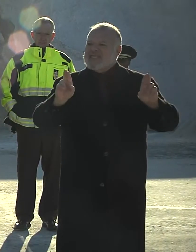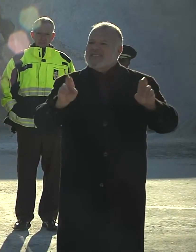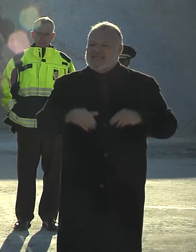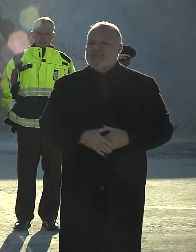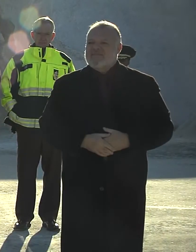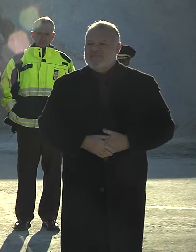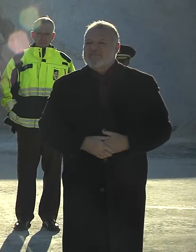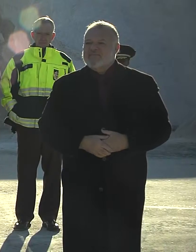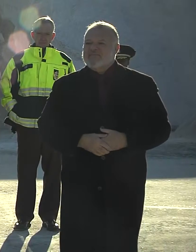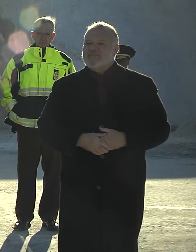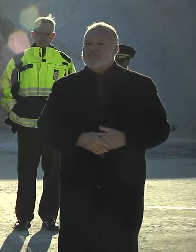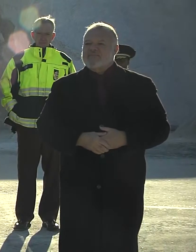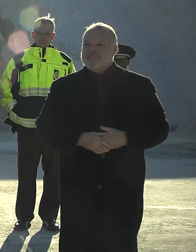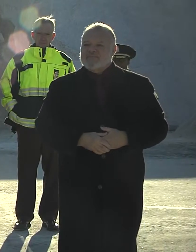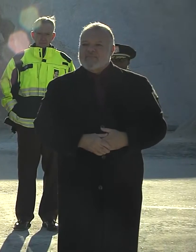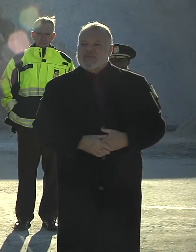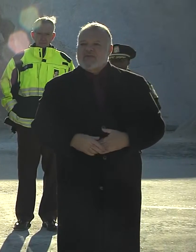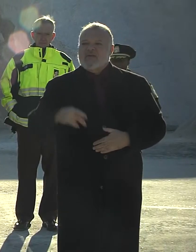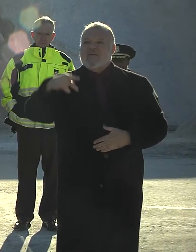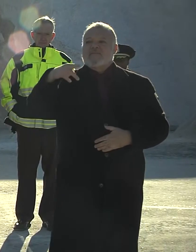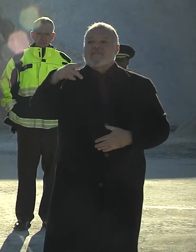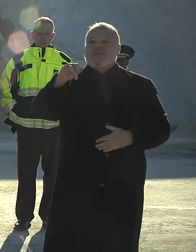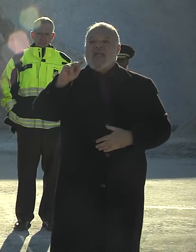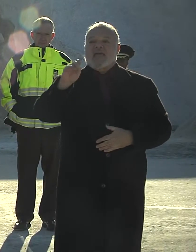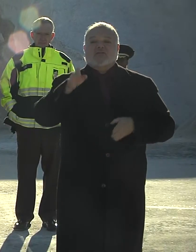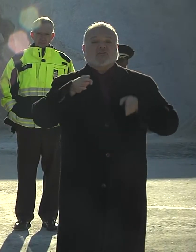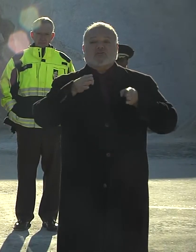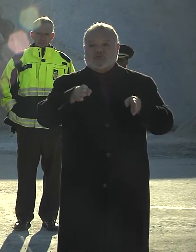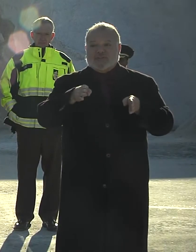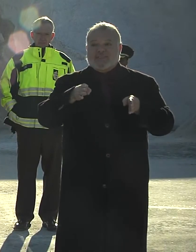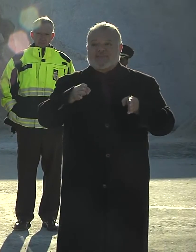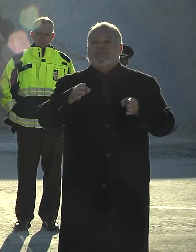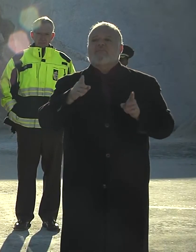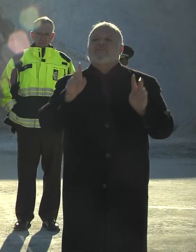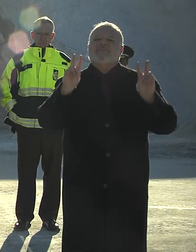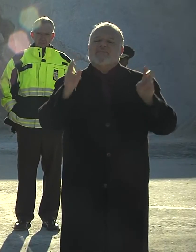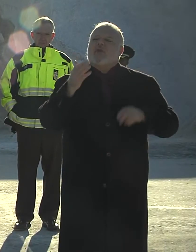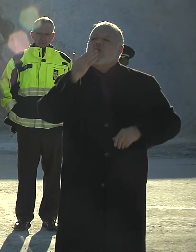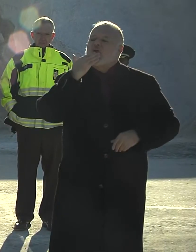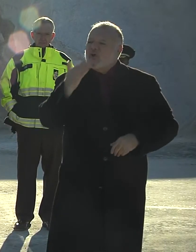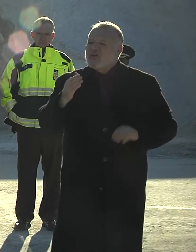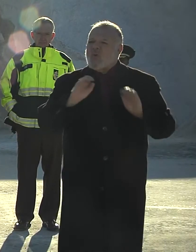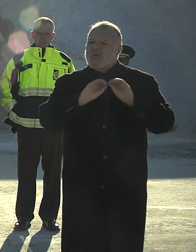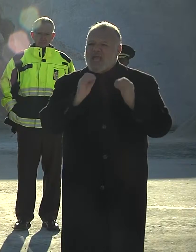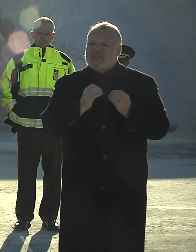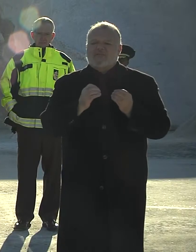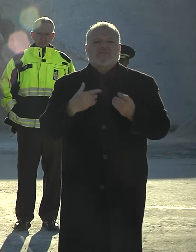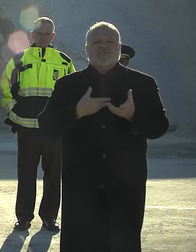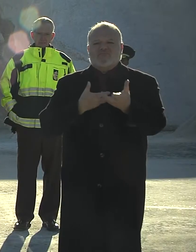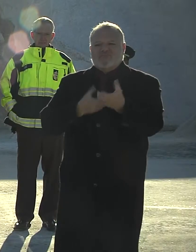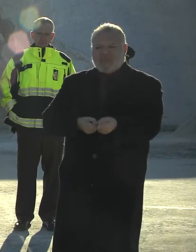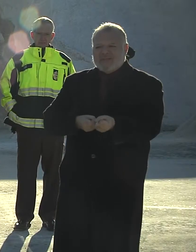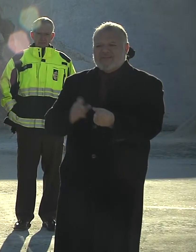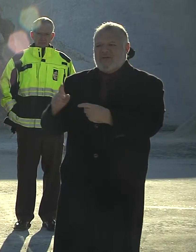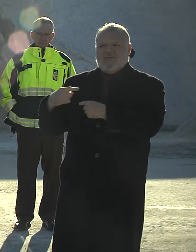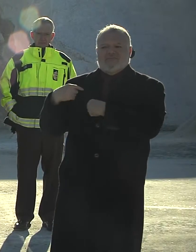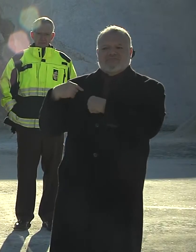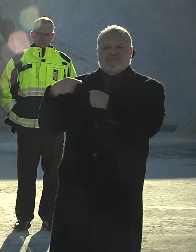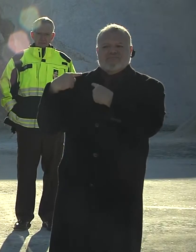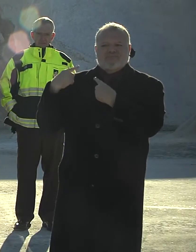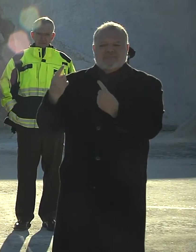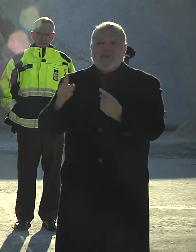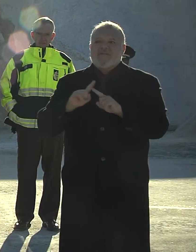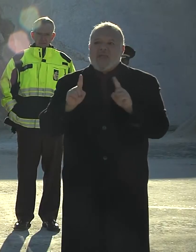increase their capacity. Pine Street, a very trusted organization and partner, especially on nights and days of